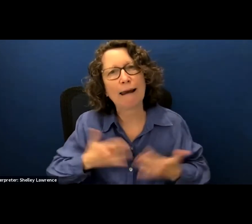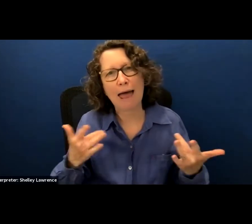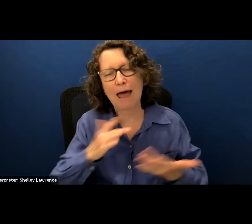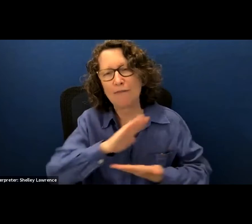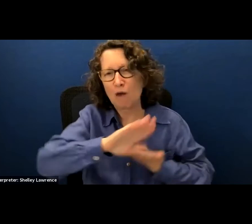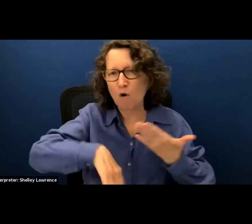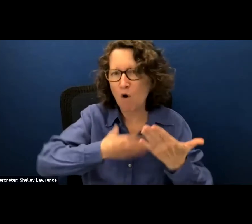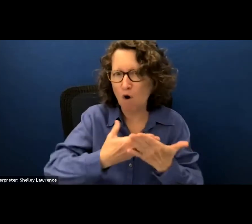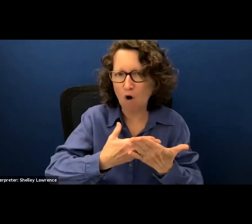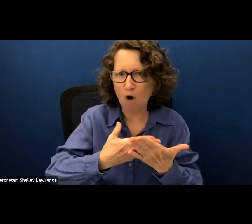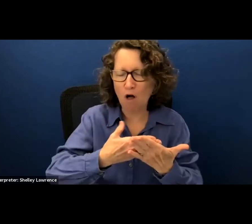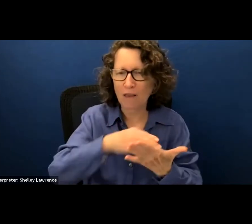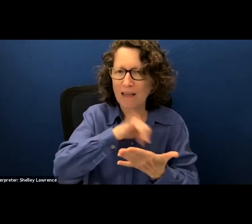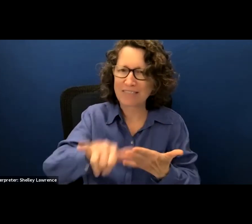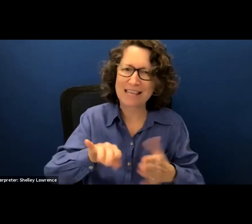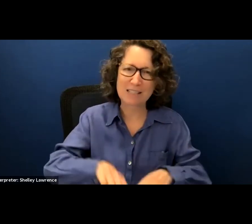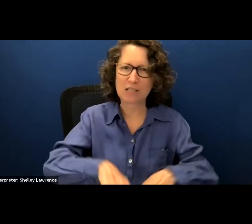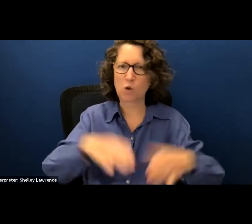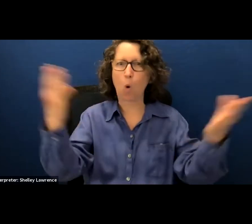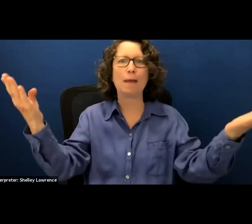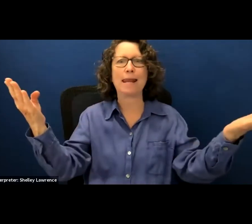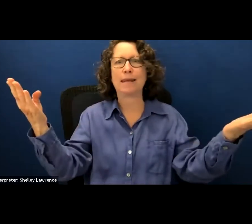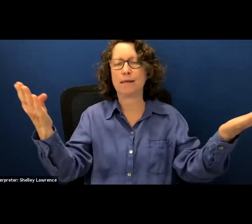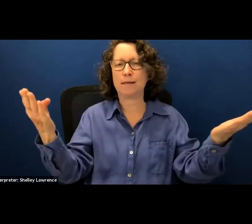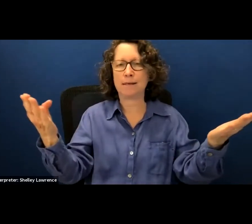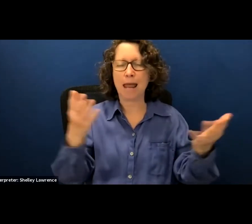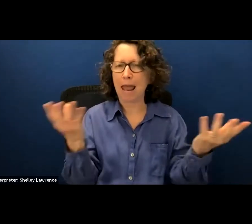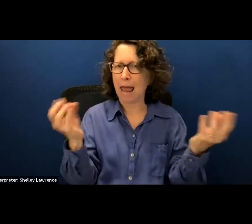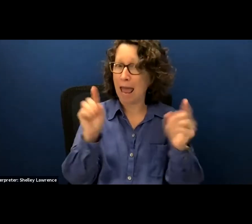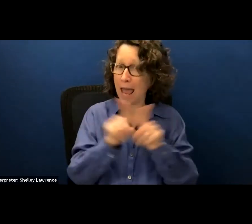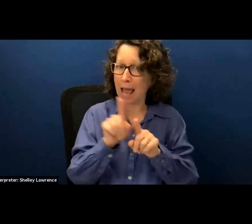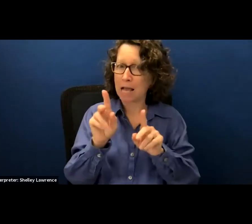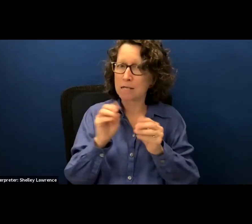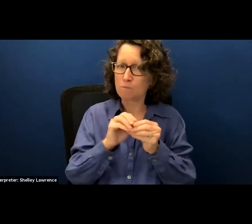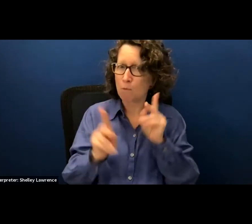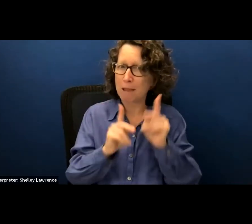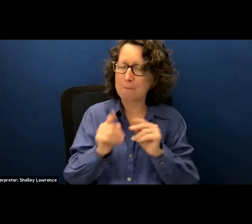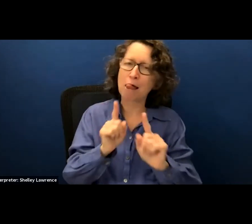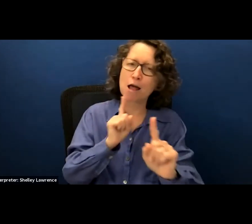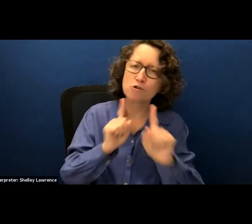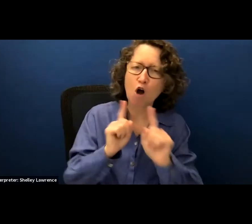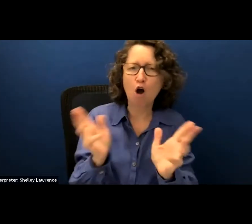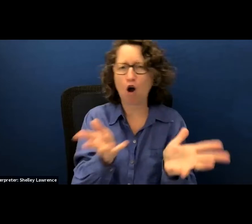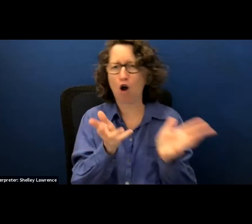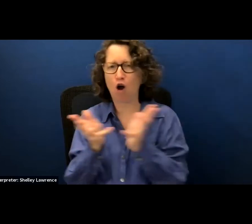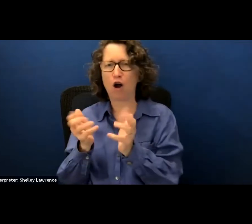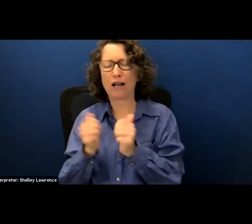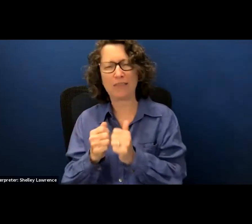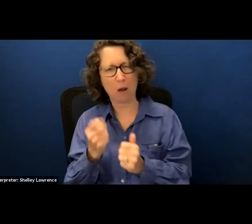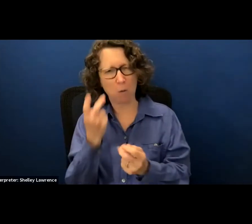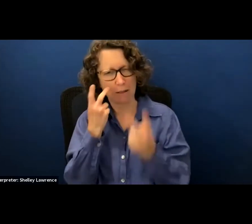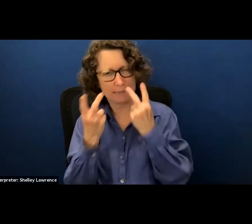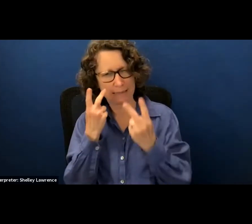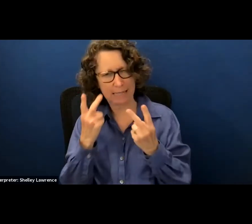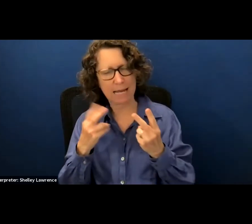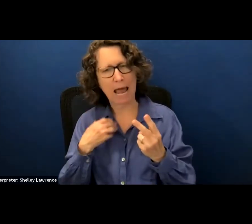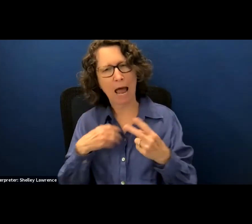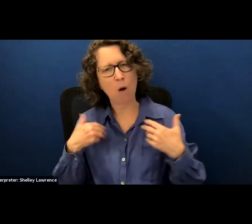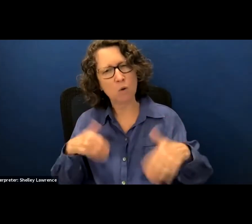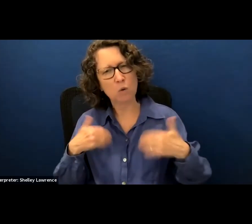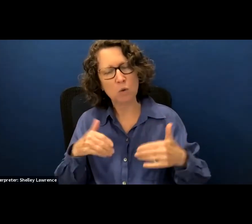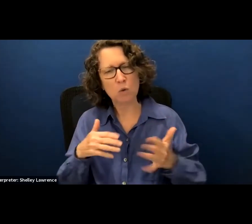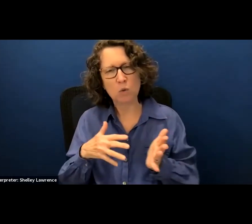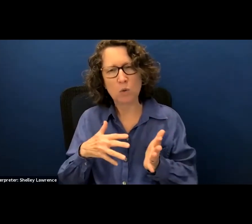all this is out in the open. And I think as more people have more dialogue, they're going to see how fragile